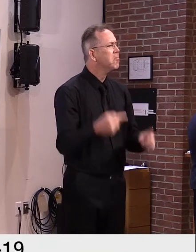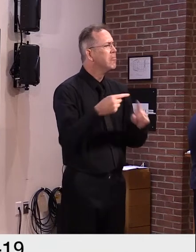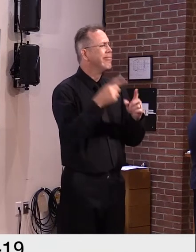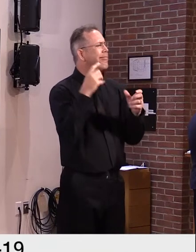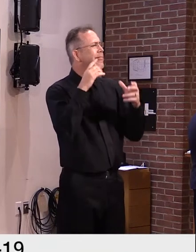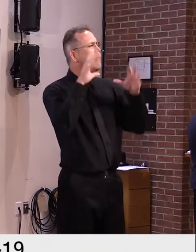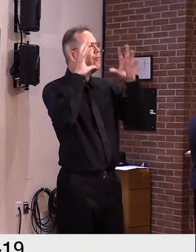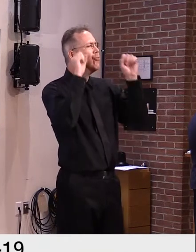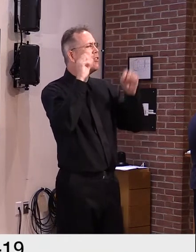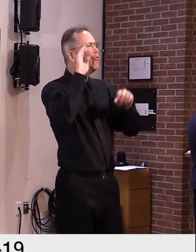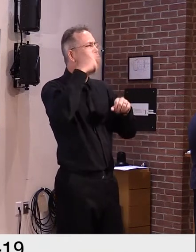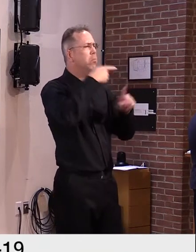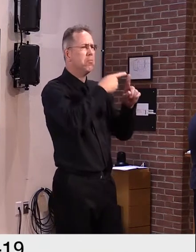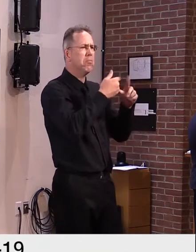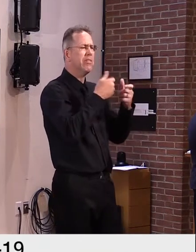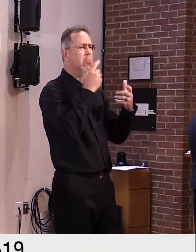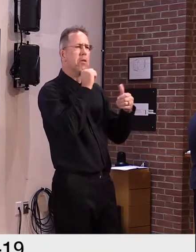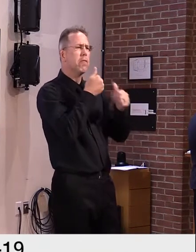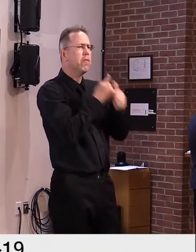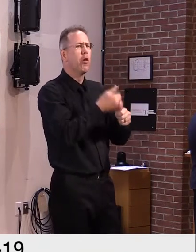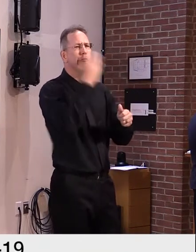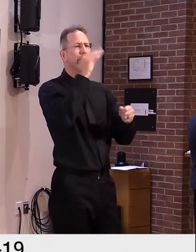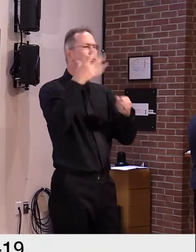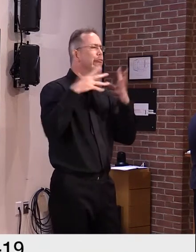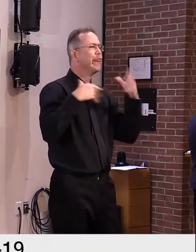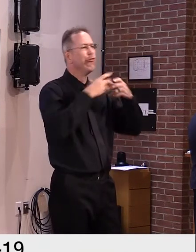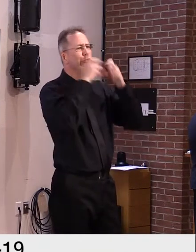Is there a way to explain something like that?